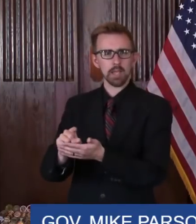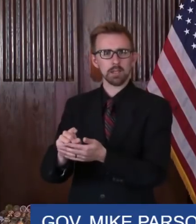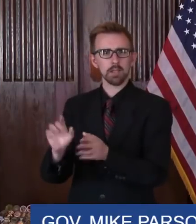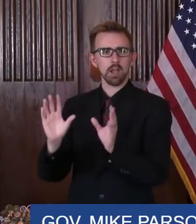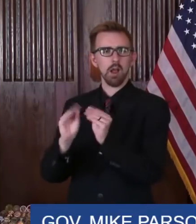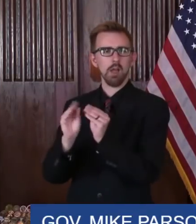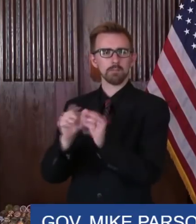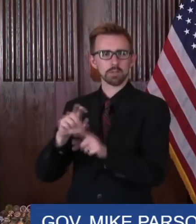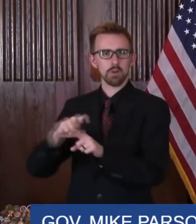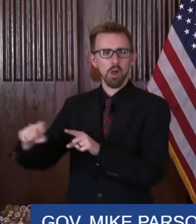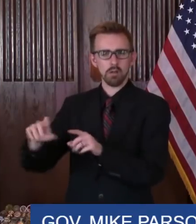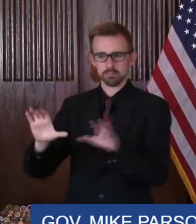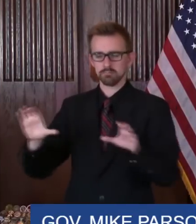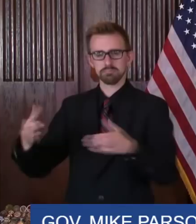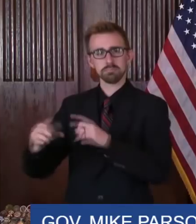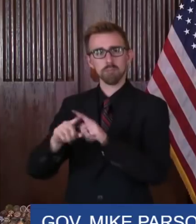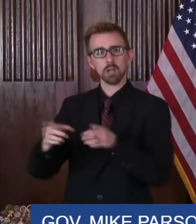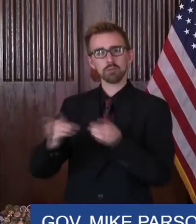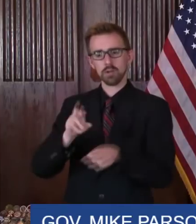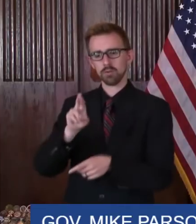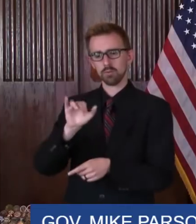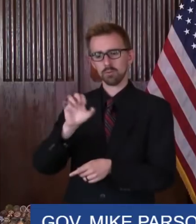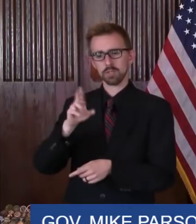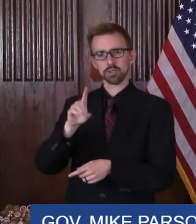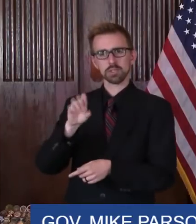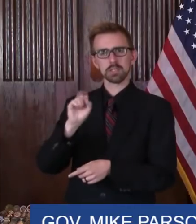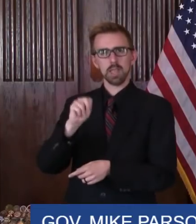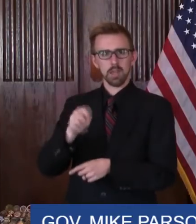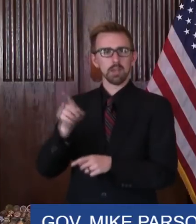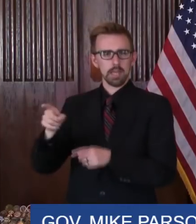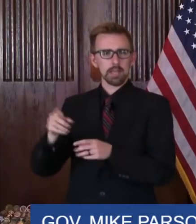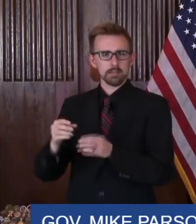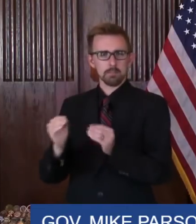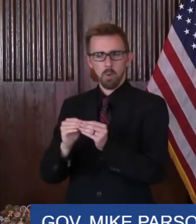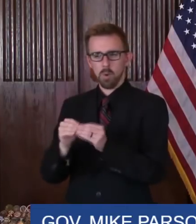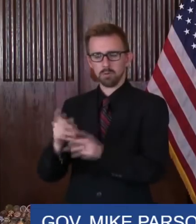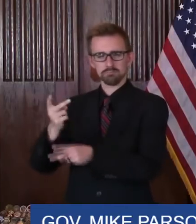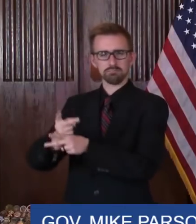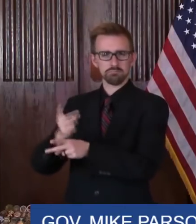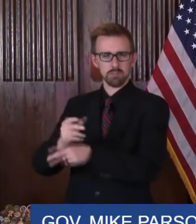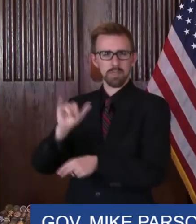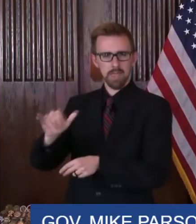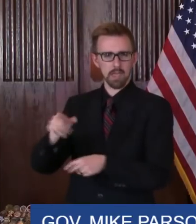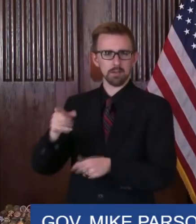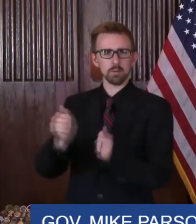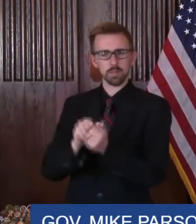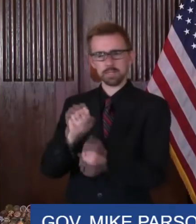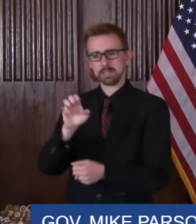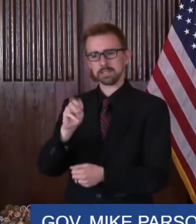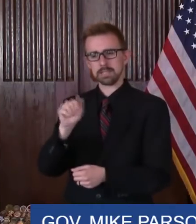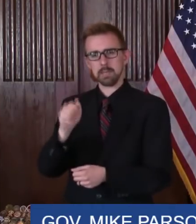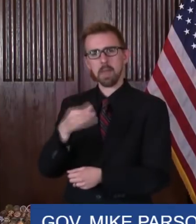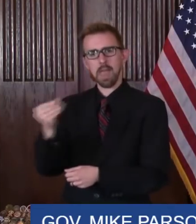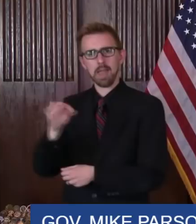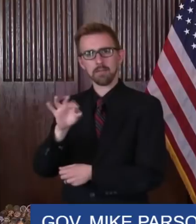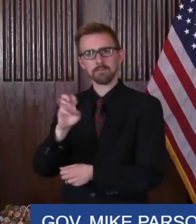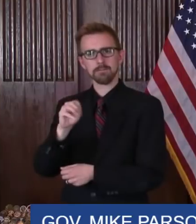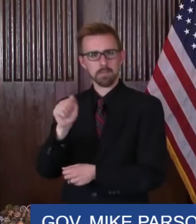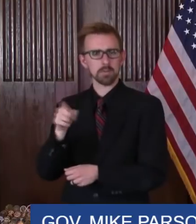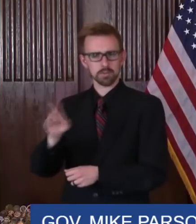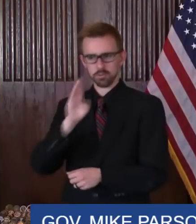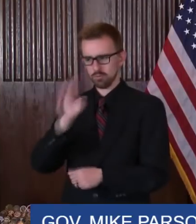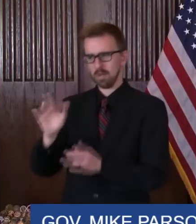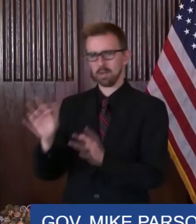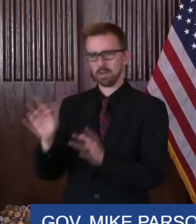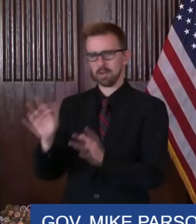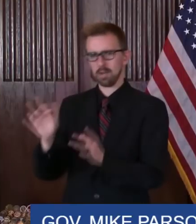with them, but Director Richardson is somewhat in charge of that on the daily operations on that in time with SEMA and FEMA, so they're in direct contact